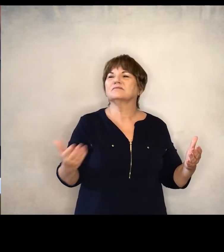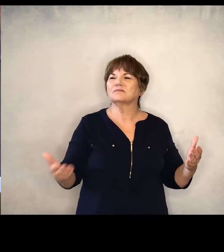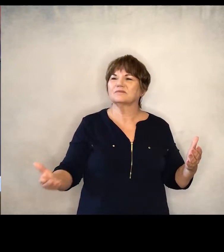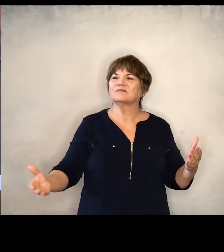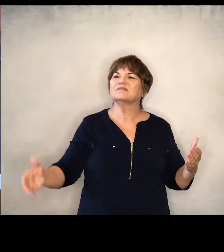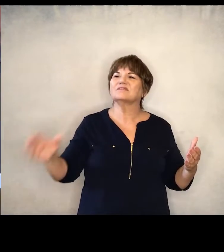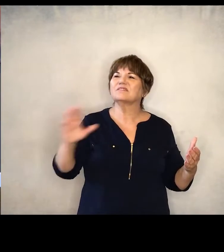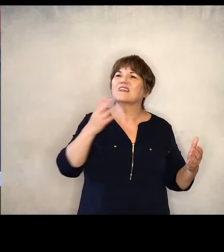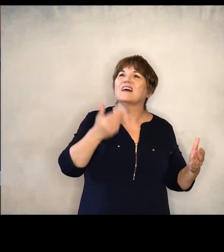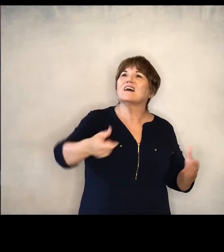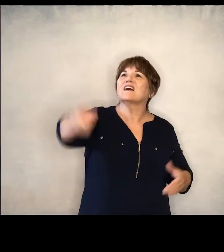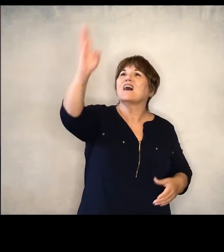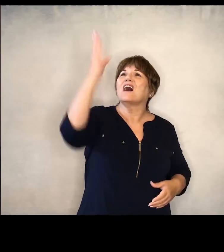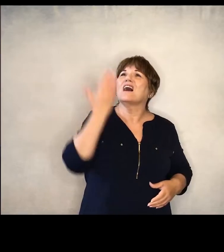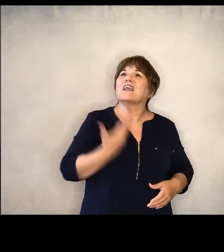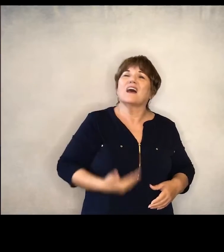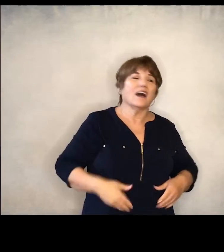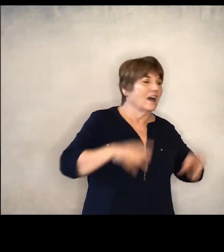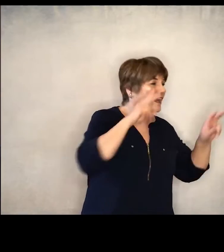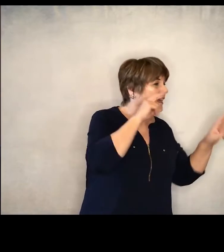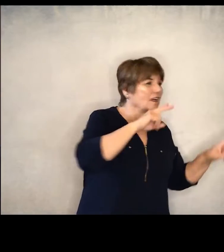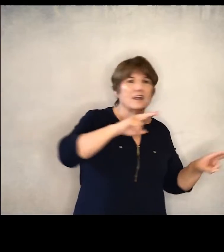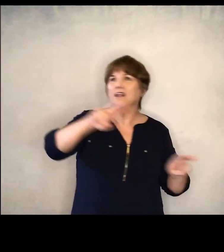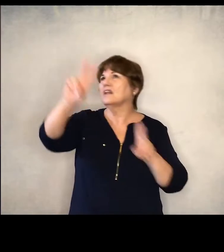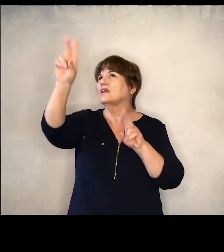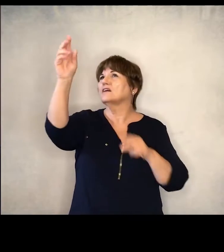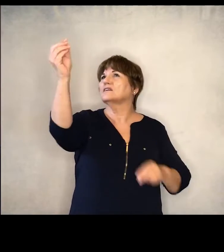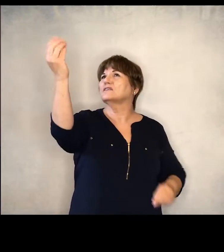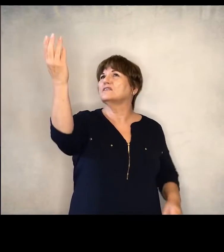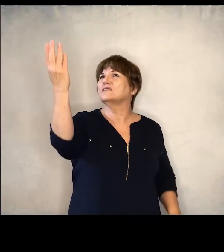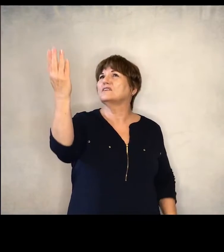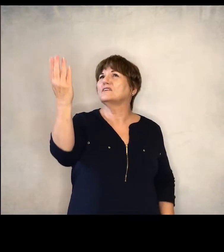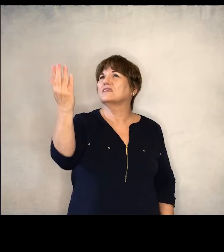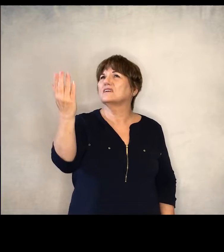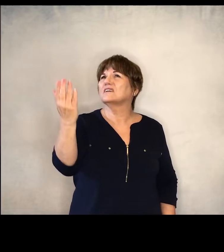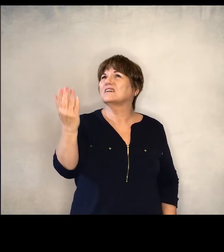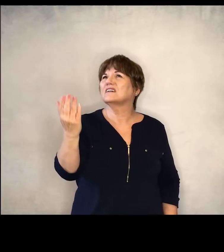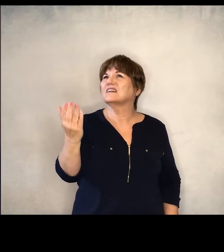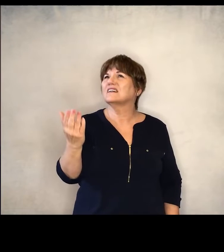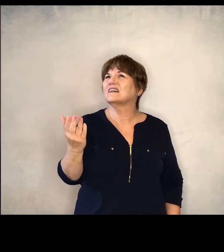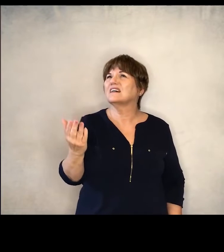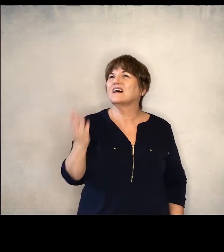God, I look to you, I won't be